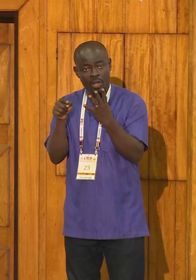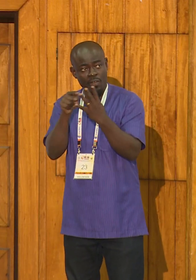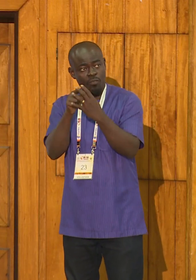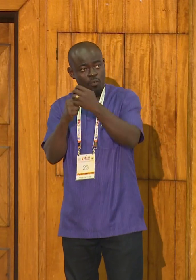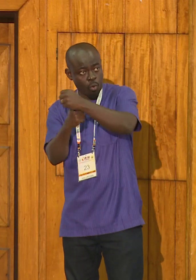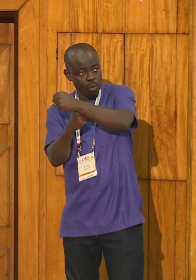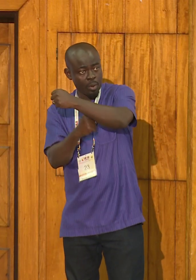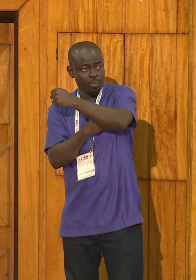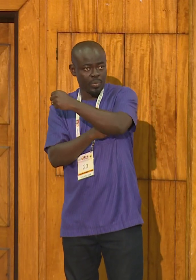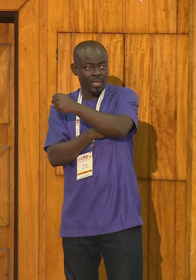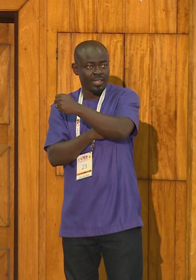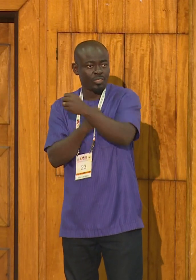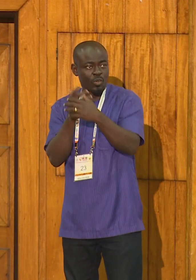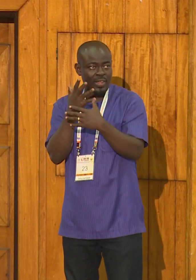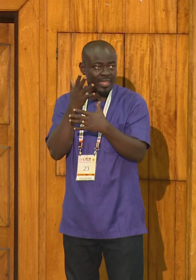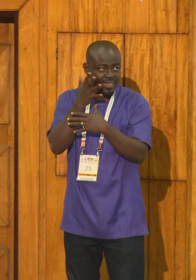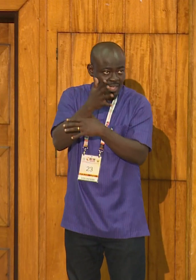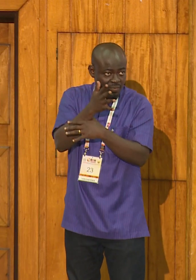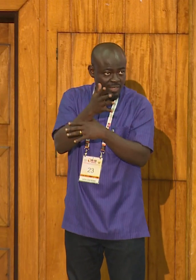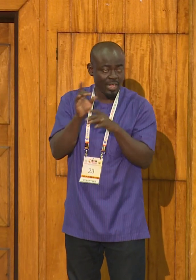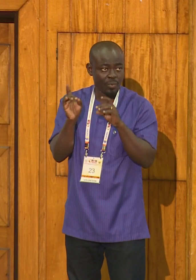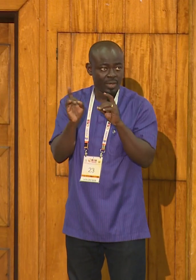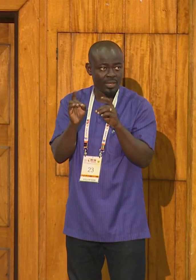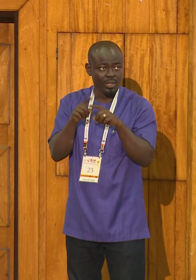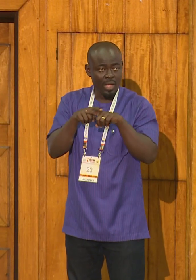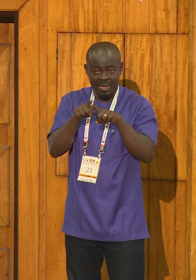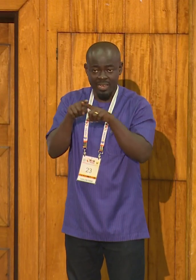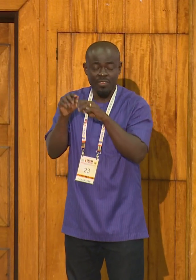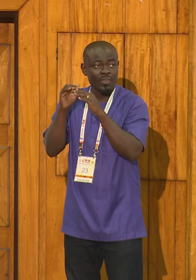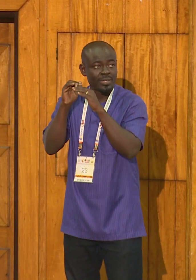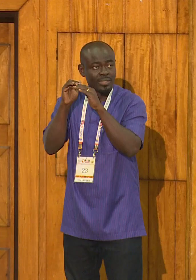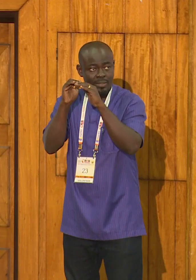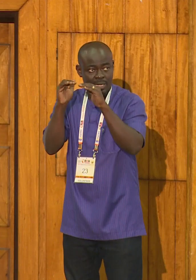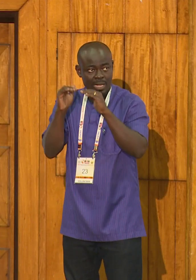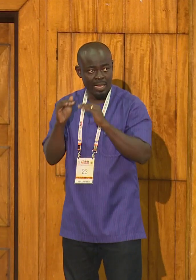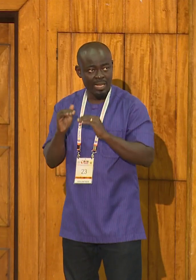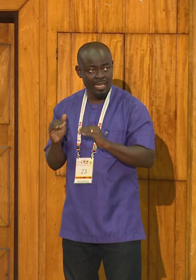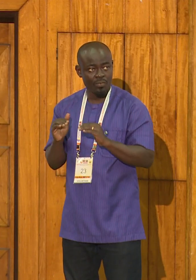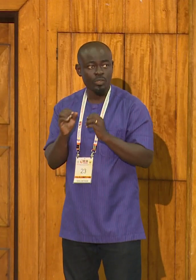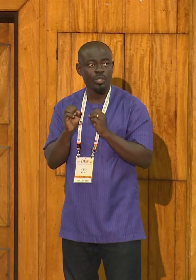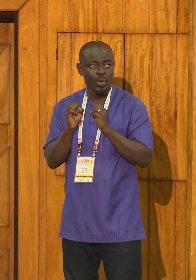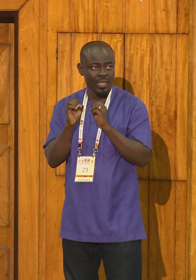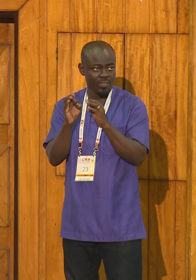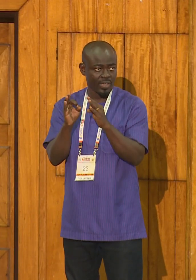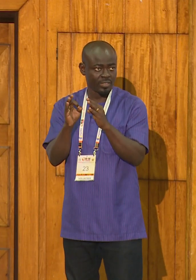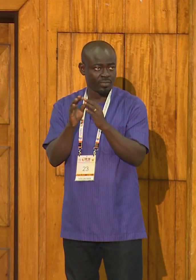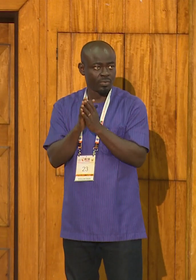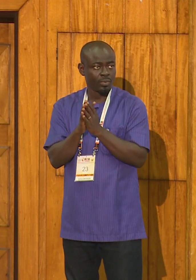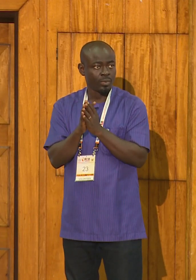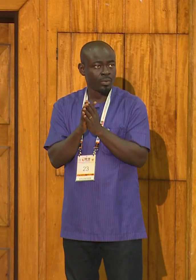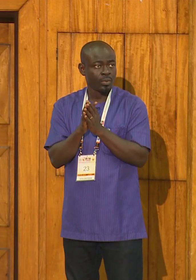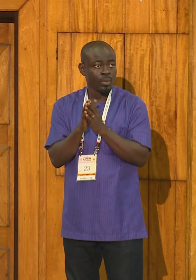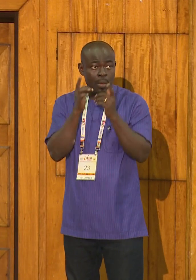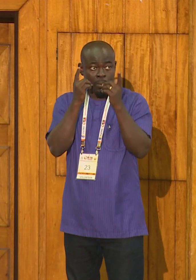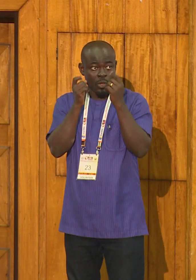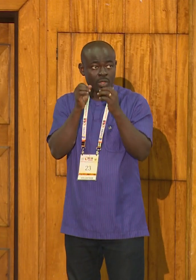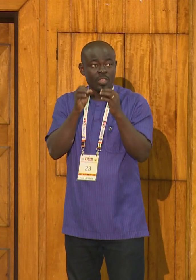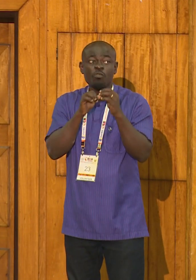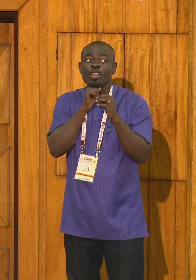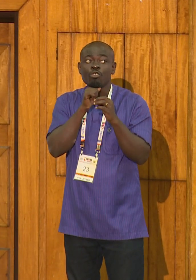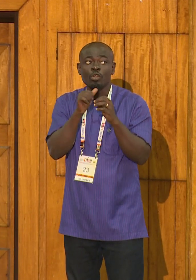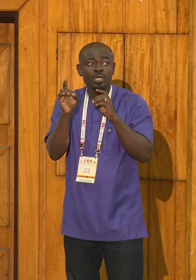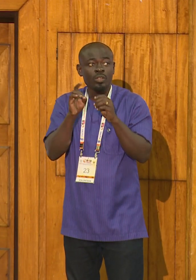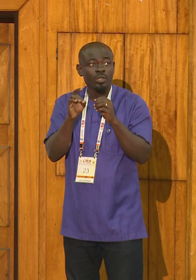4 interventions that we're doing at the different levels, they were effective, in the sense that if we had not